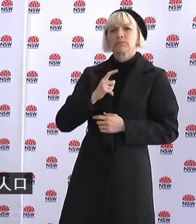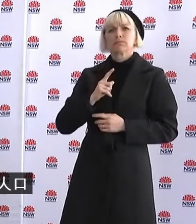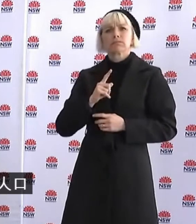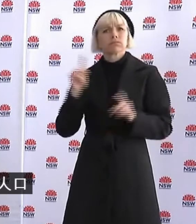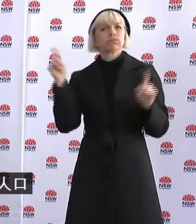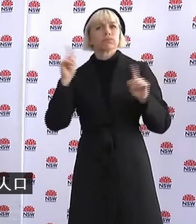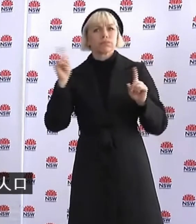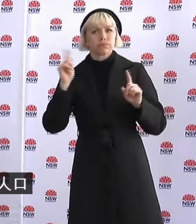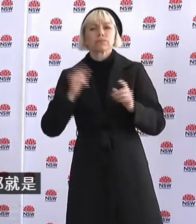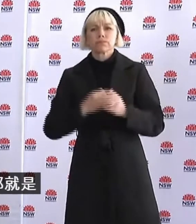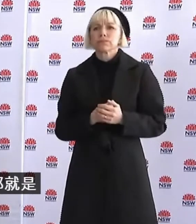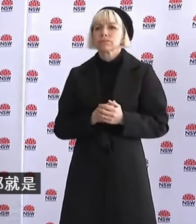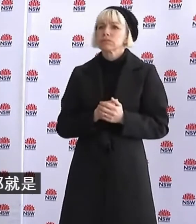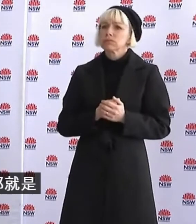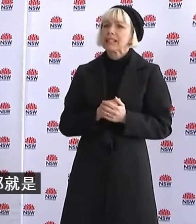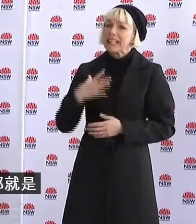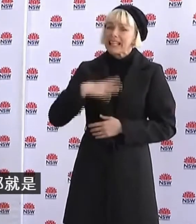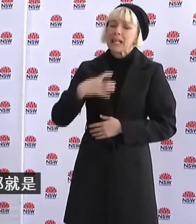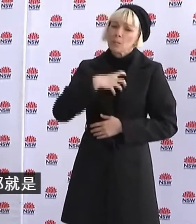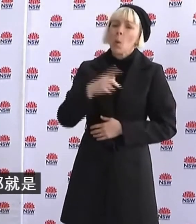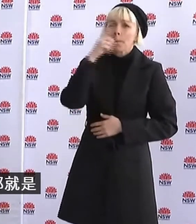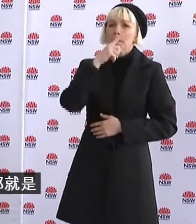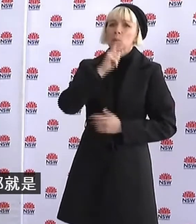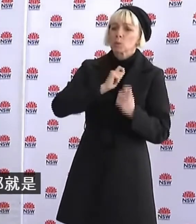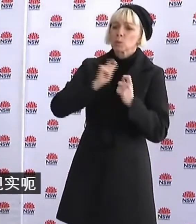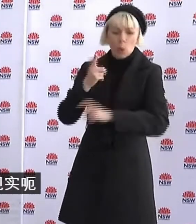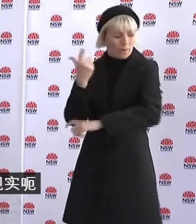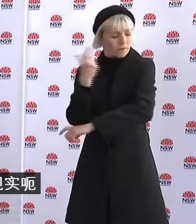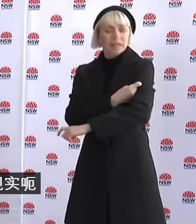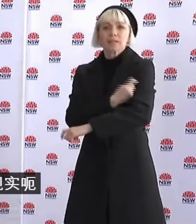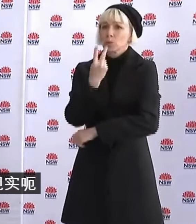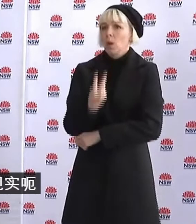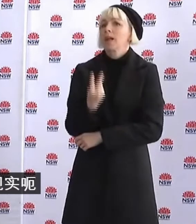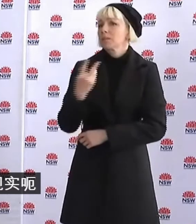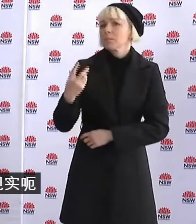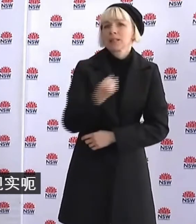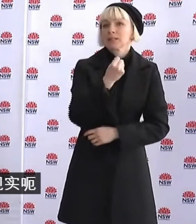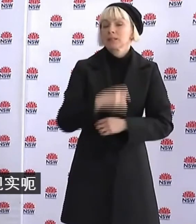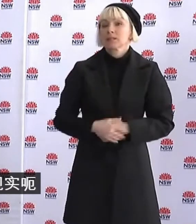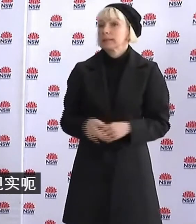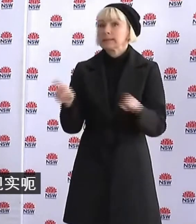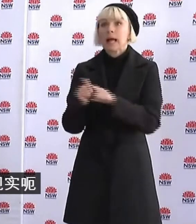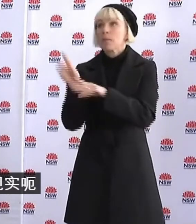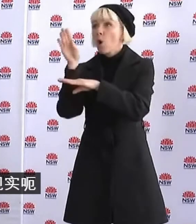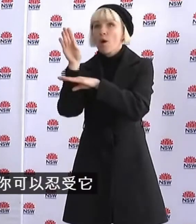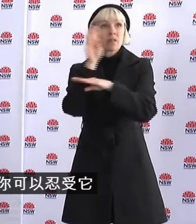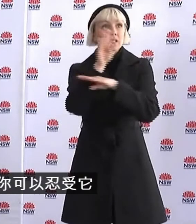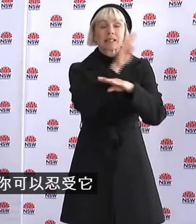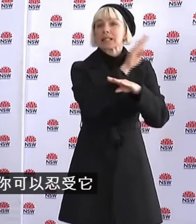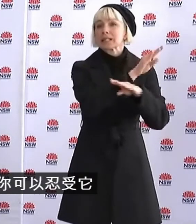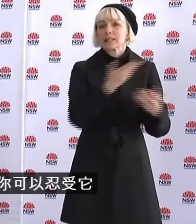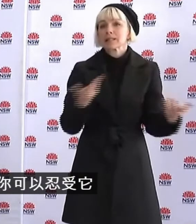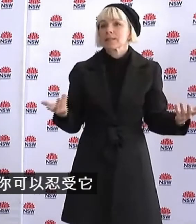certain population is vaccinated, and that is the reality that the whole world is facing.